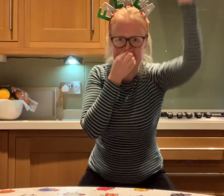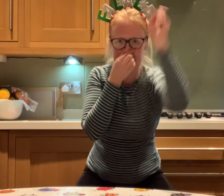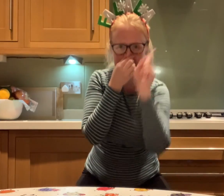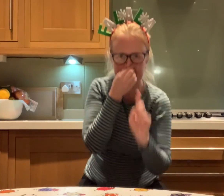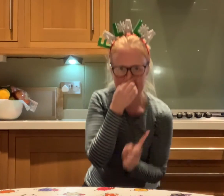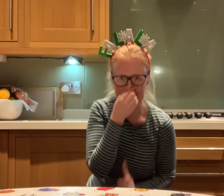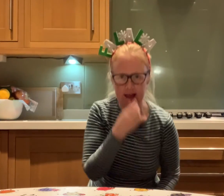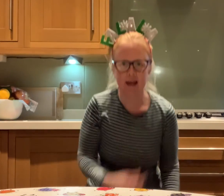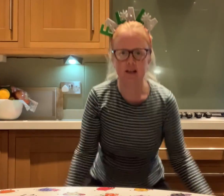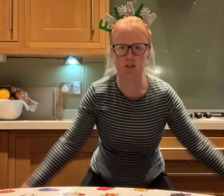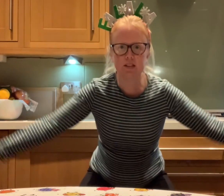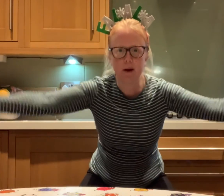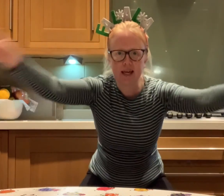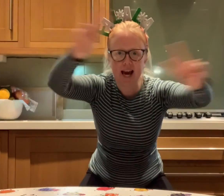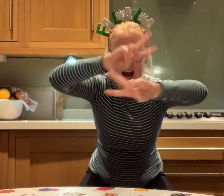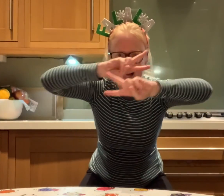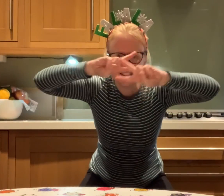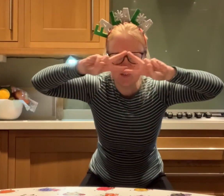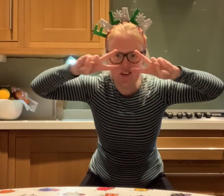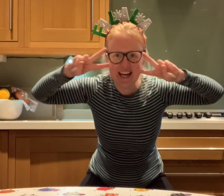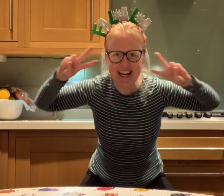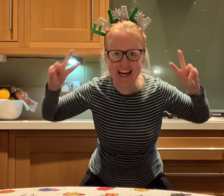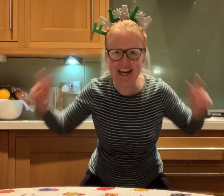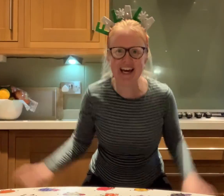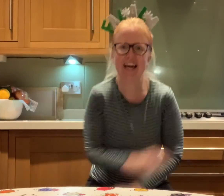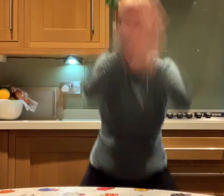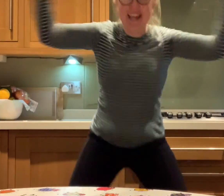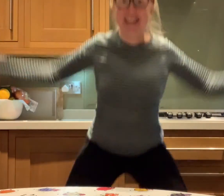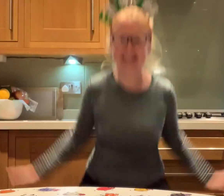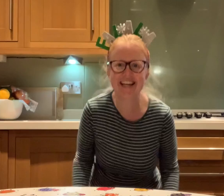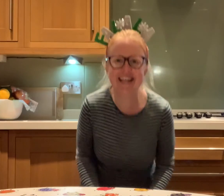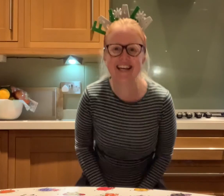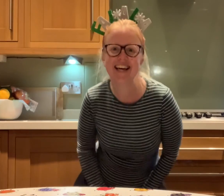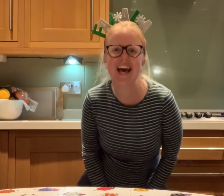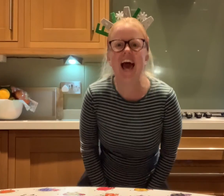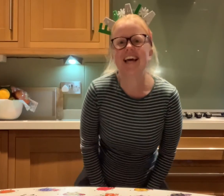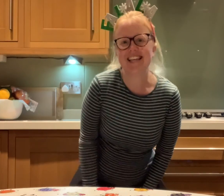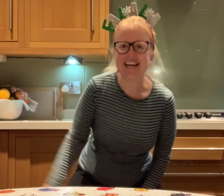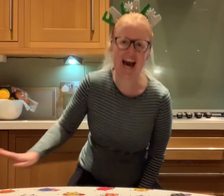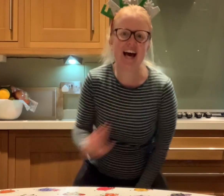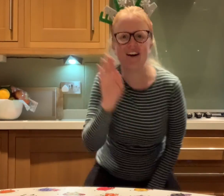sea? Two smoky eyes. Whee! You gotta wash